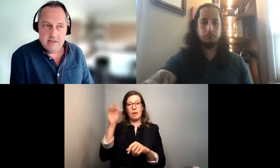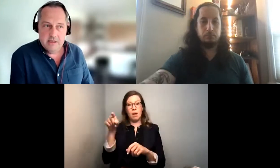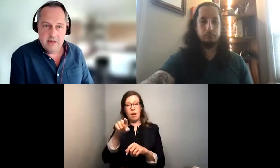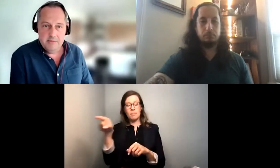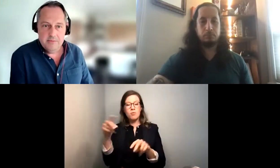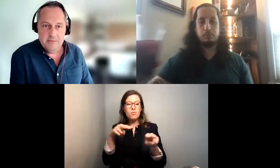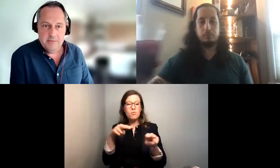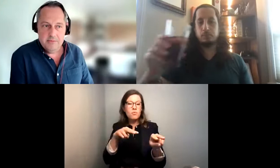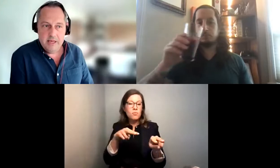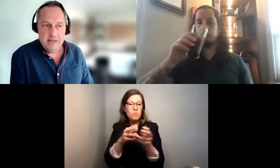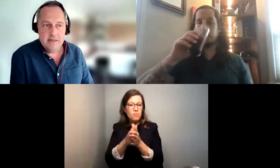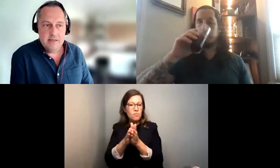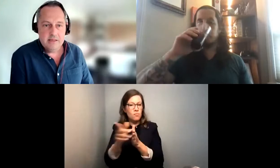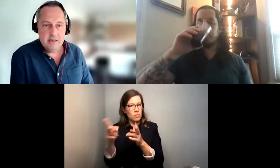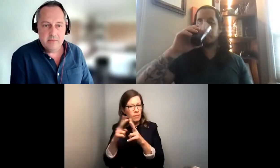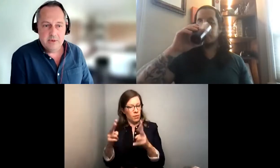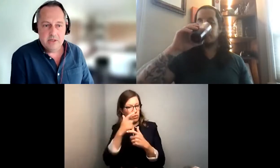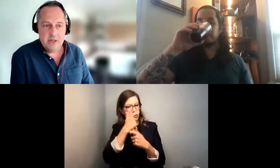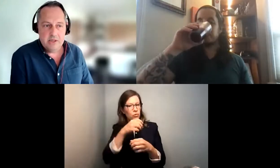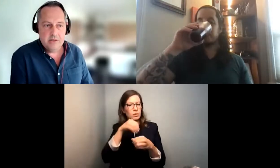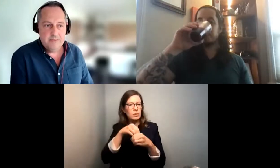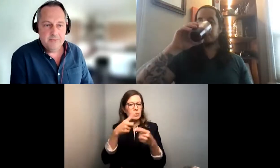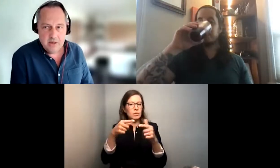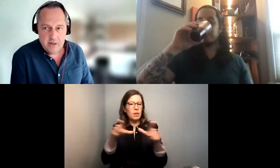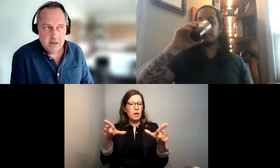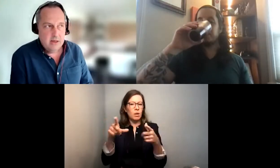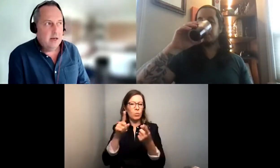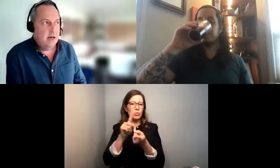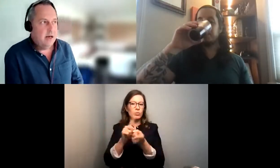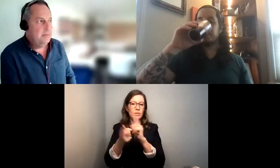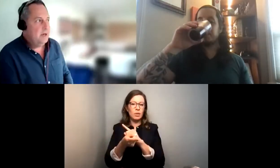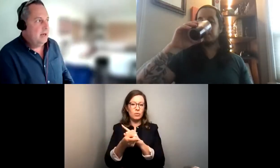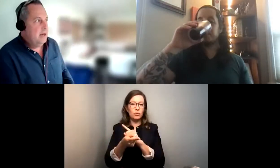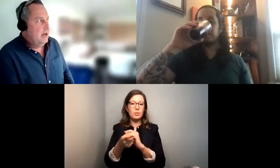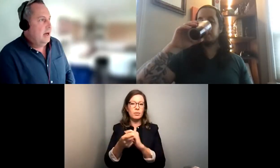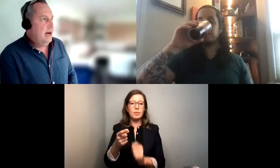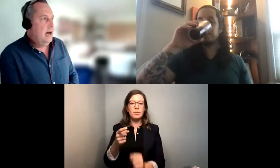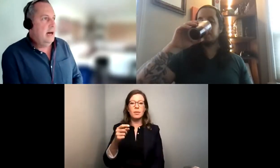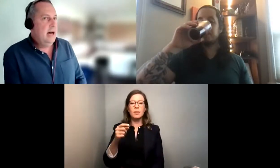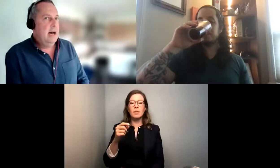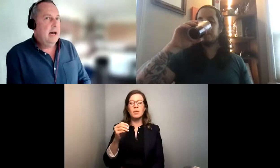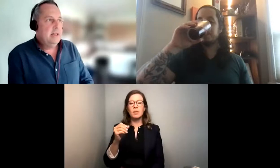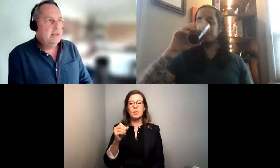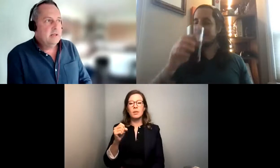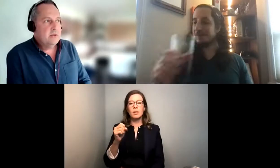interested in sign language translation. And